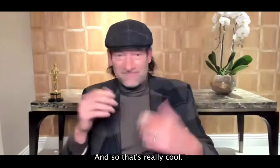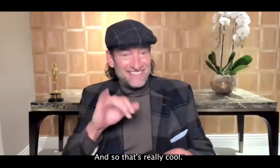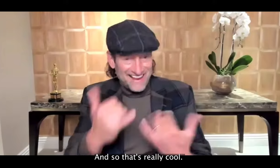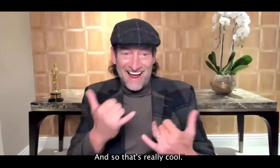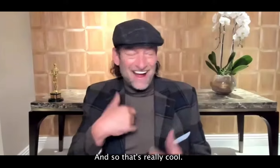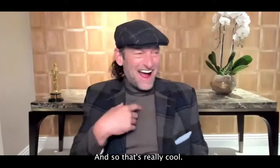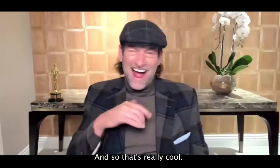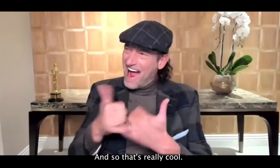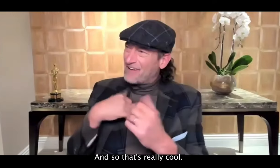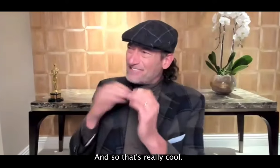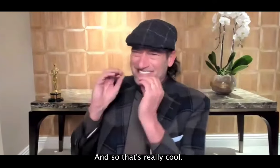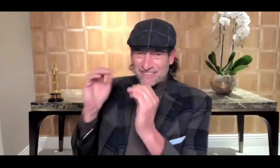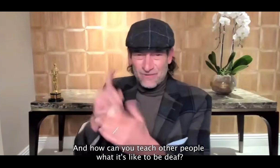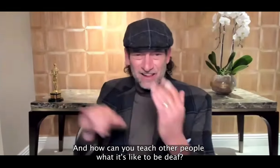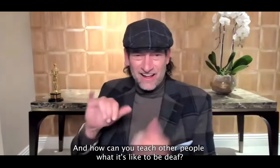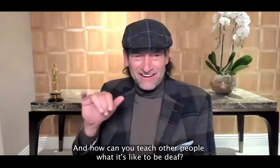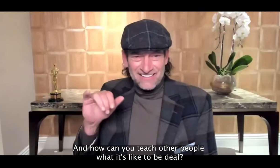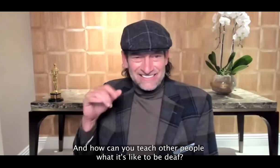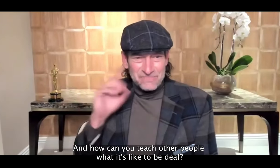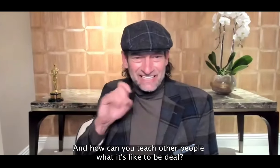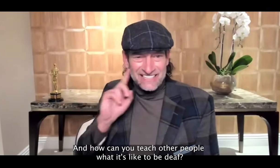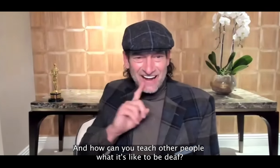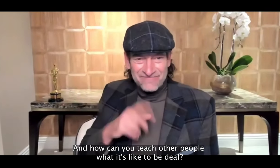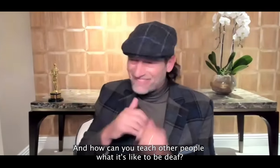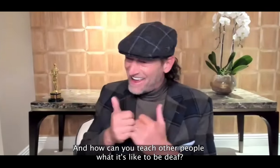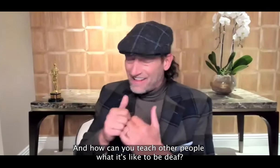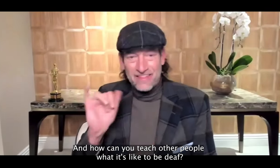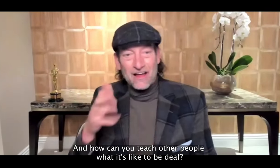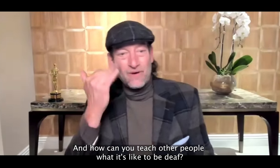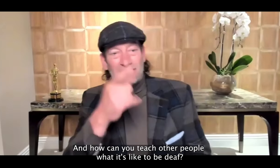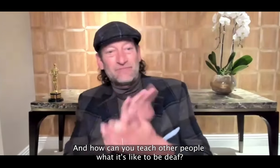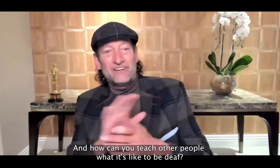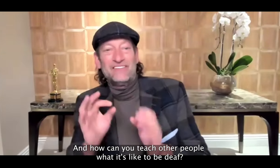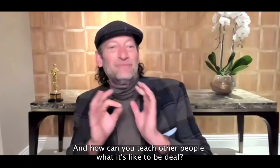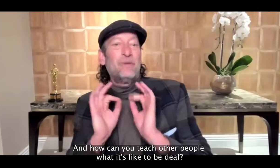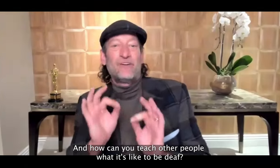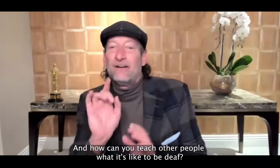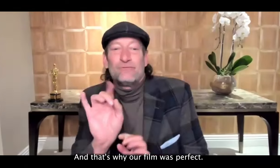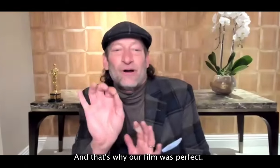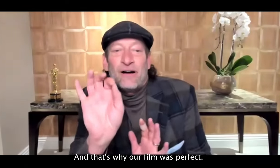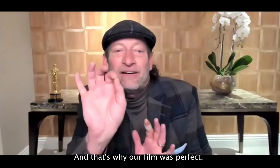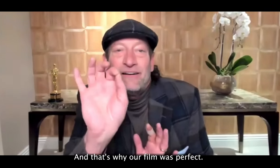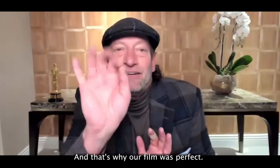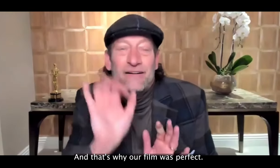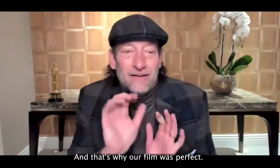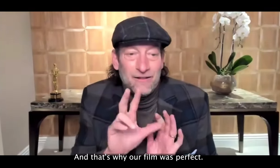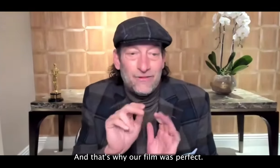really cool. And how can you teach other people what it's like to be deaf? And that's why our film was